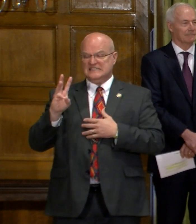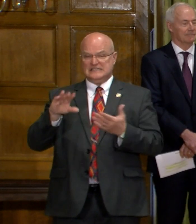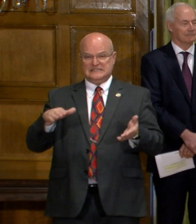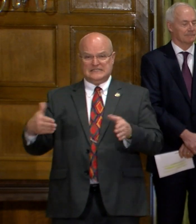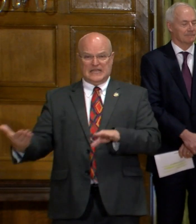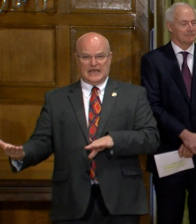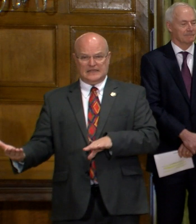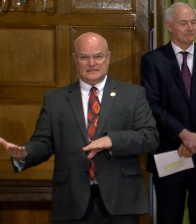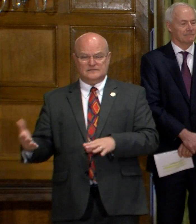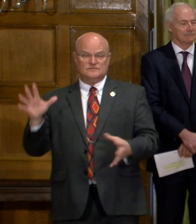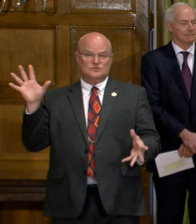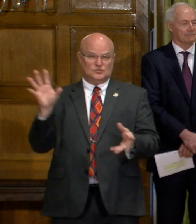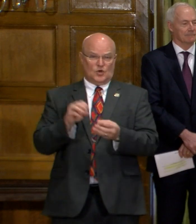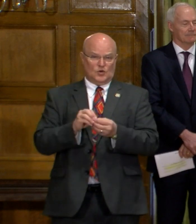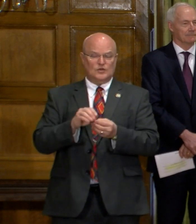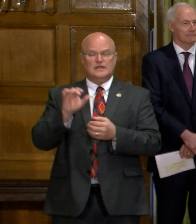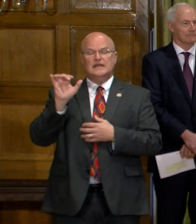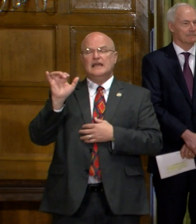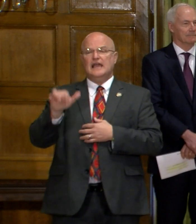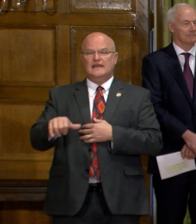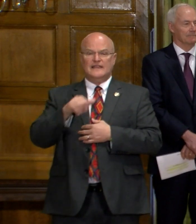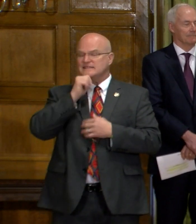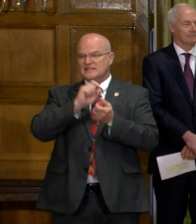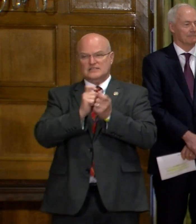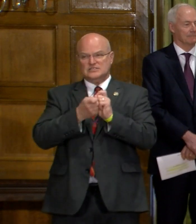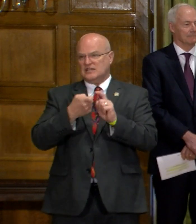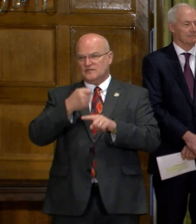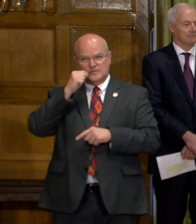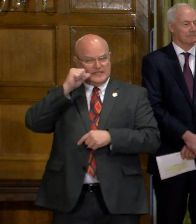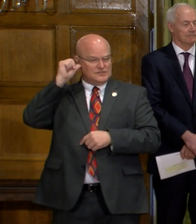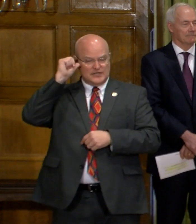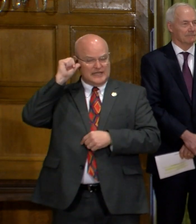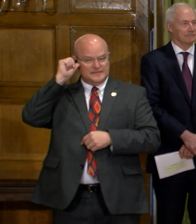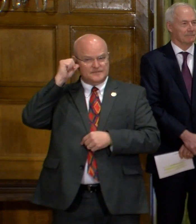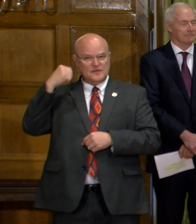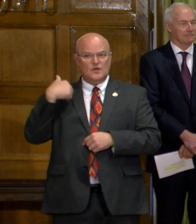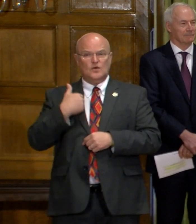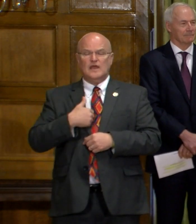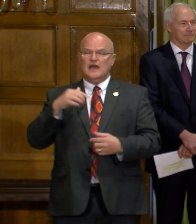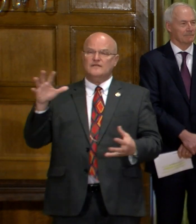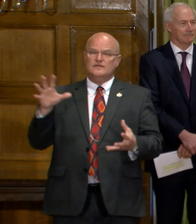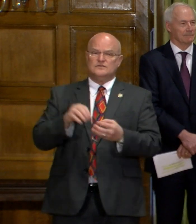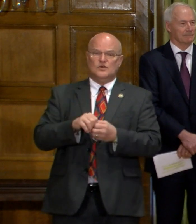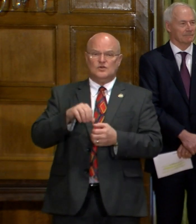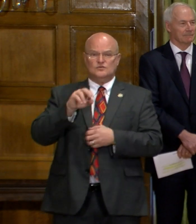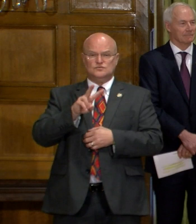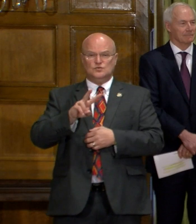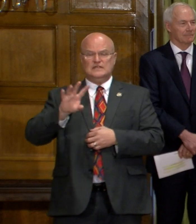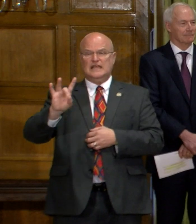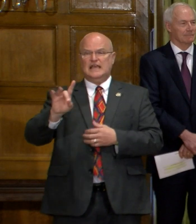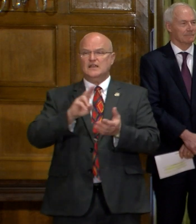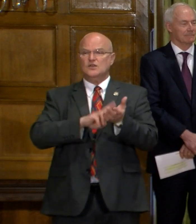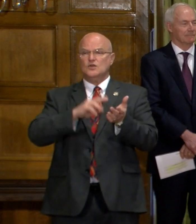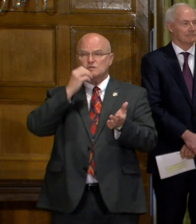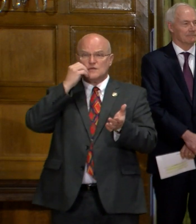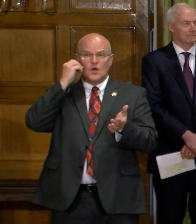deaths total, and that's not changed from yesterday. And we have a total of 28 nursing homes where we have